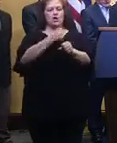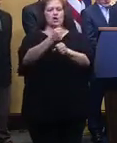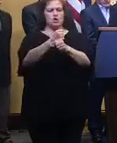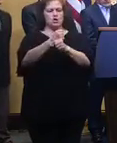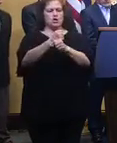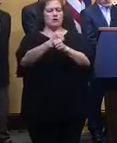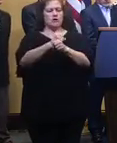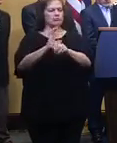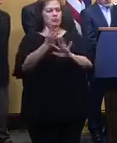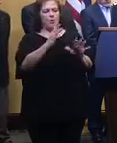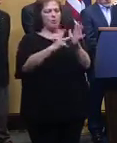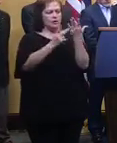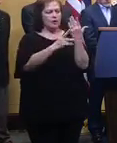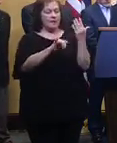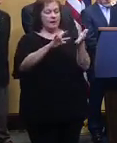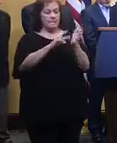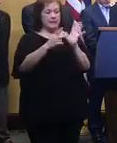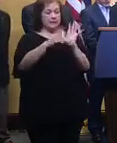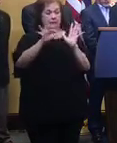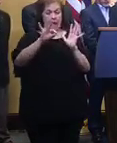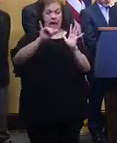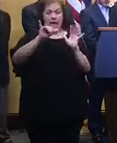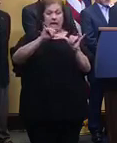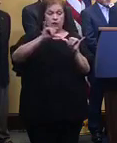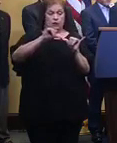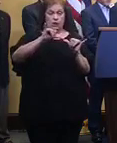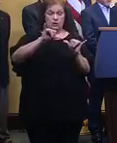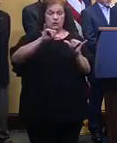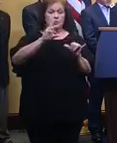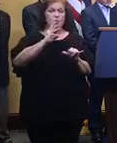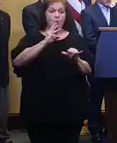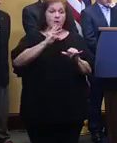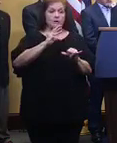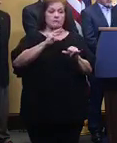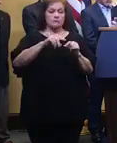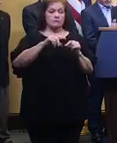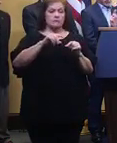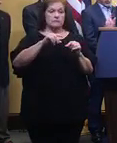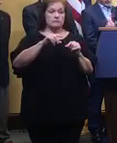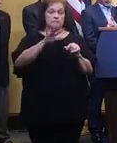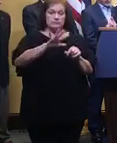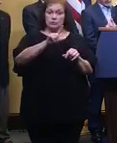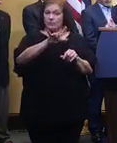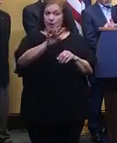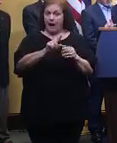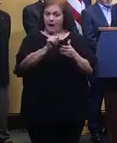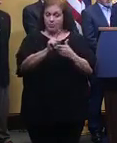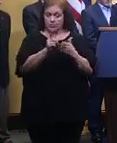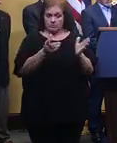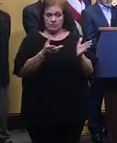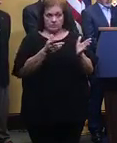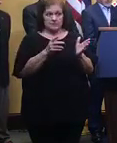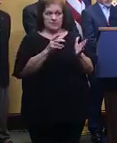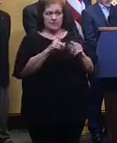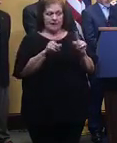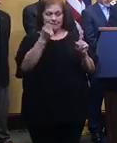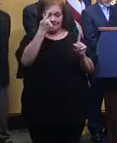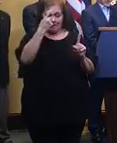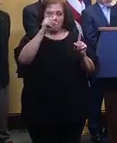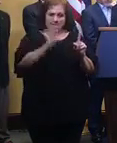basically means to handle up to 9 inches of water over a 24-hour period. But it's getting that 9 inches of water off the